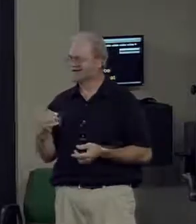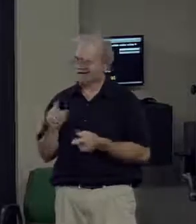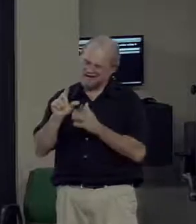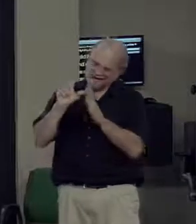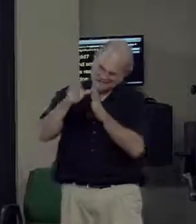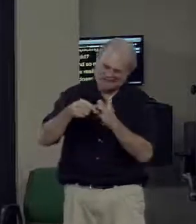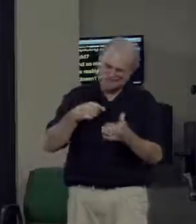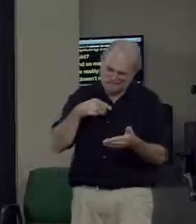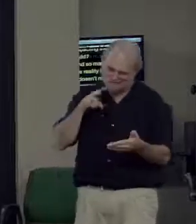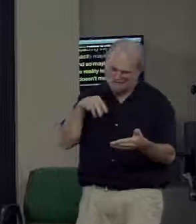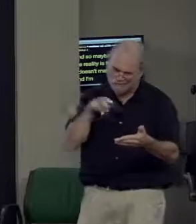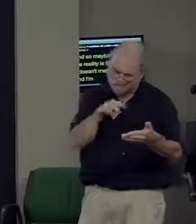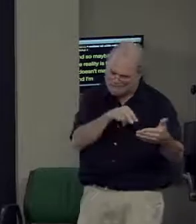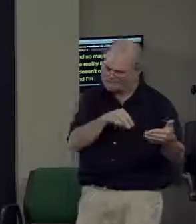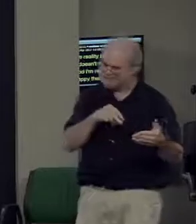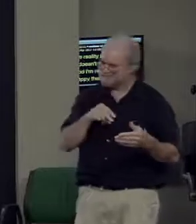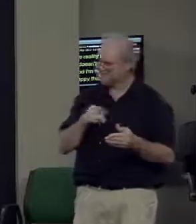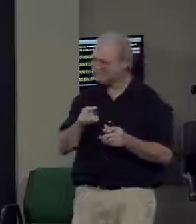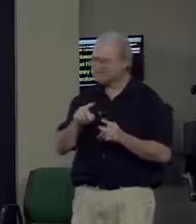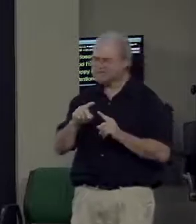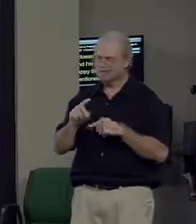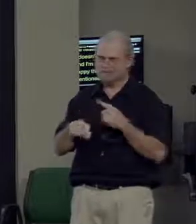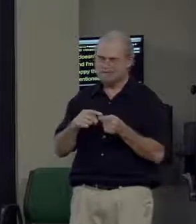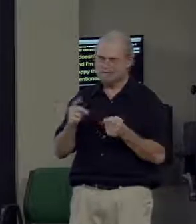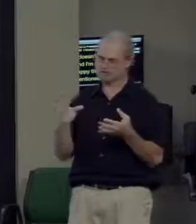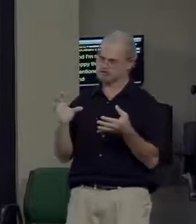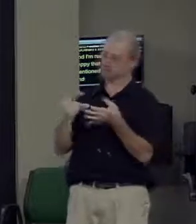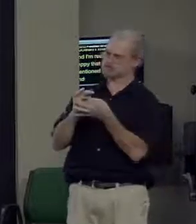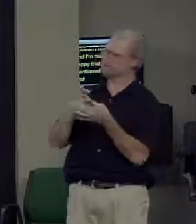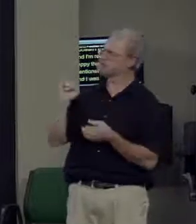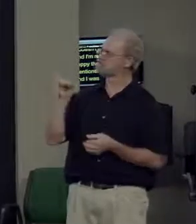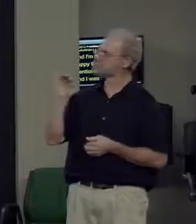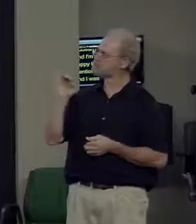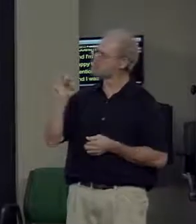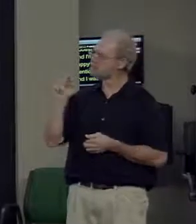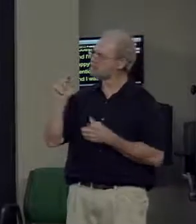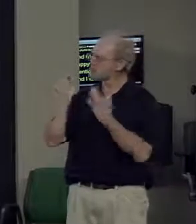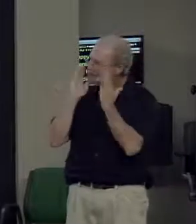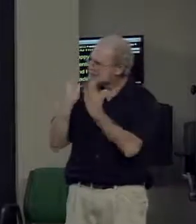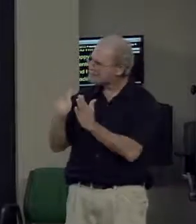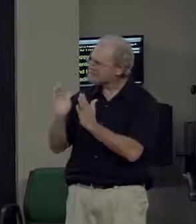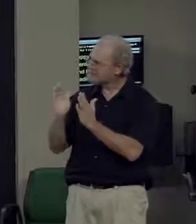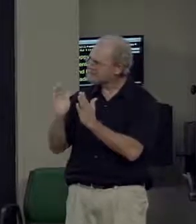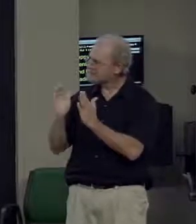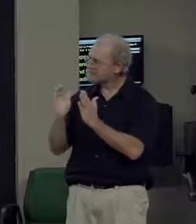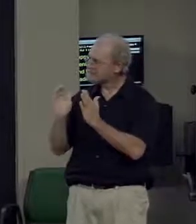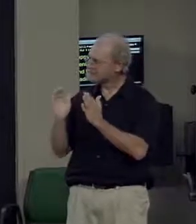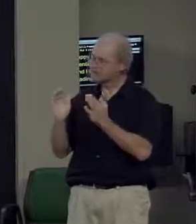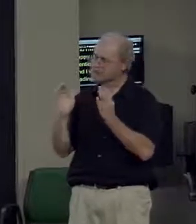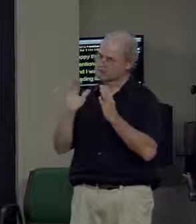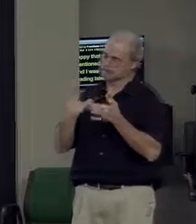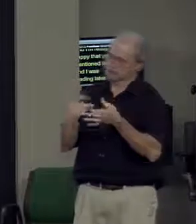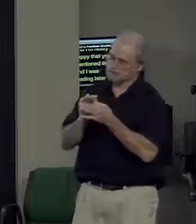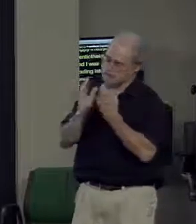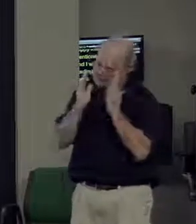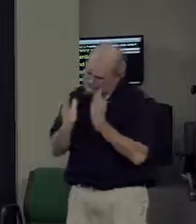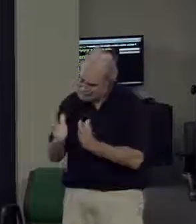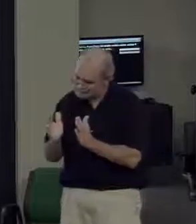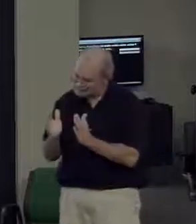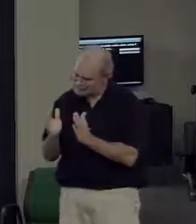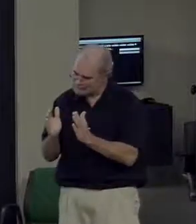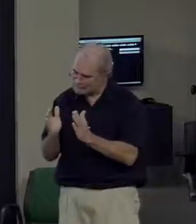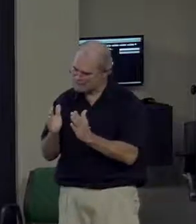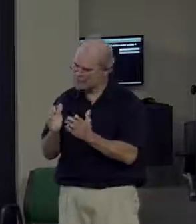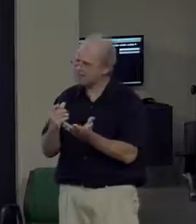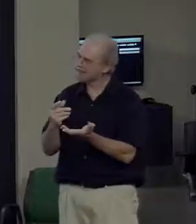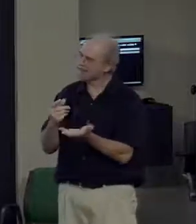really happy that you mentioned that. And I was reading later on about the joint attention. And